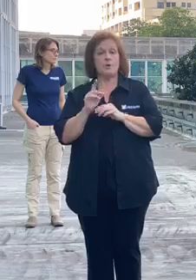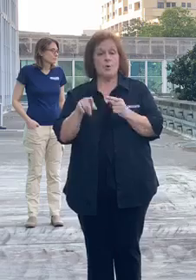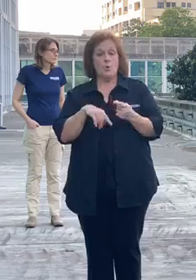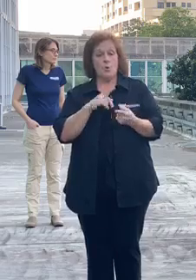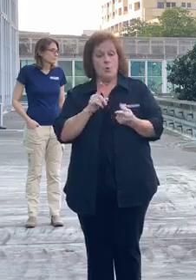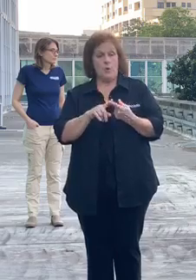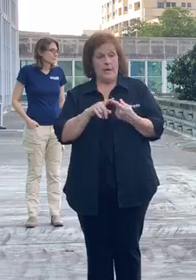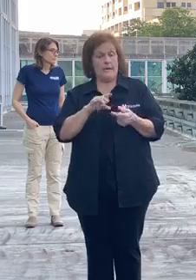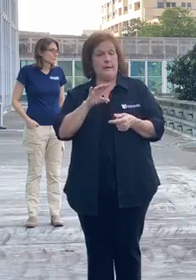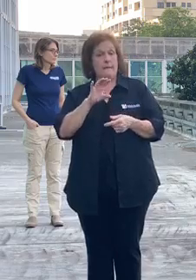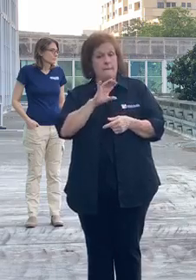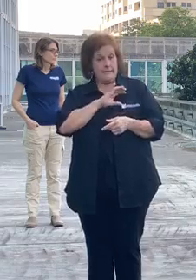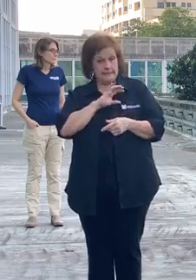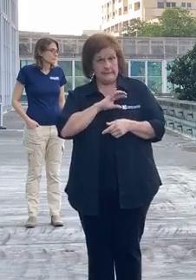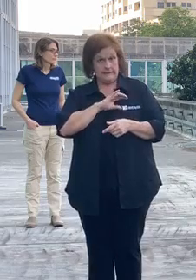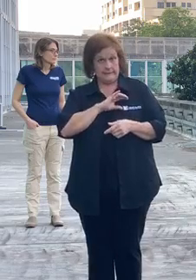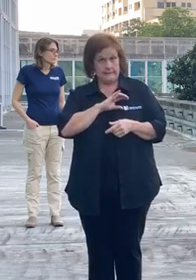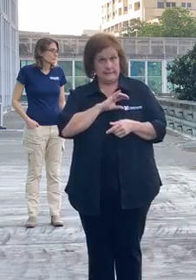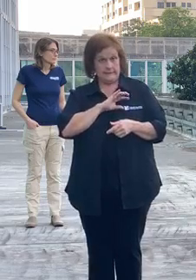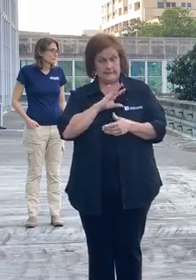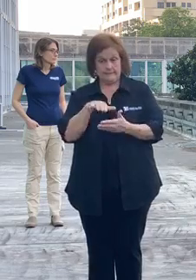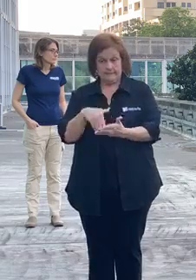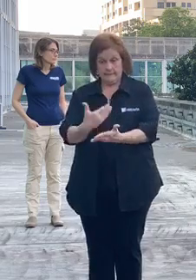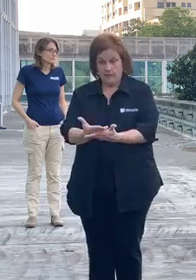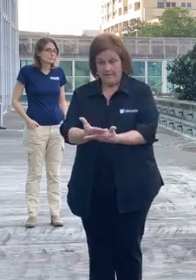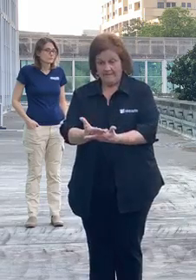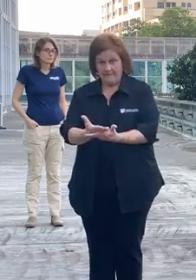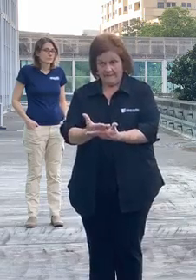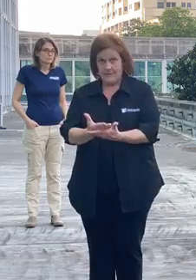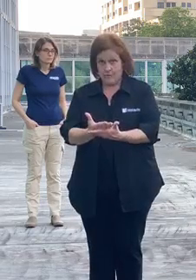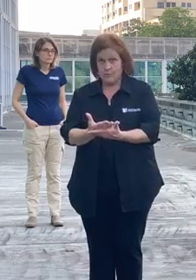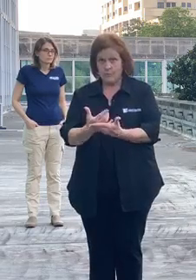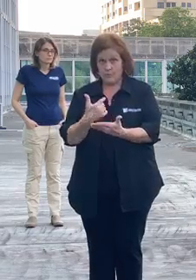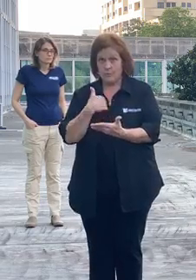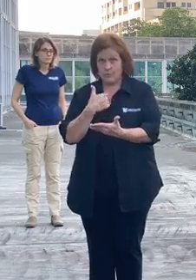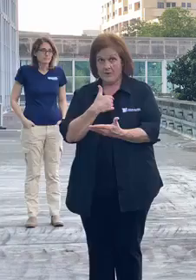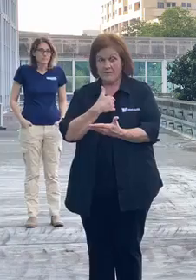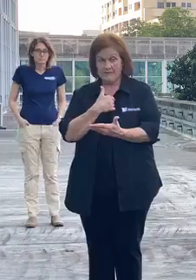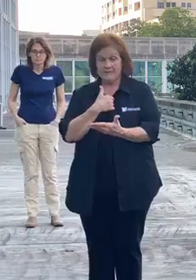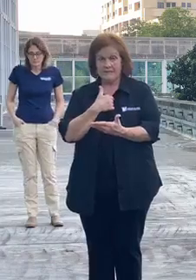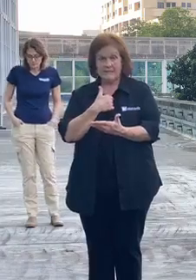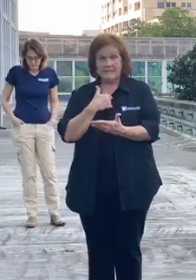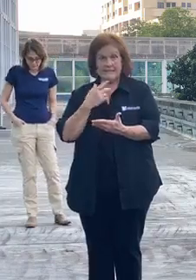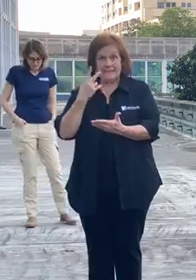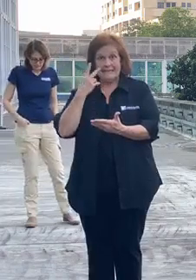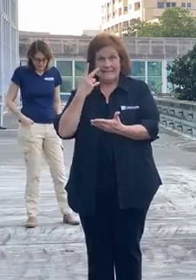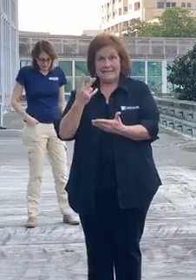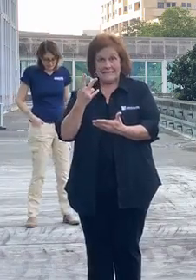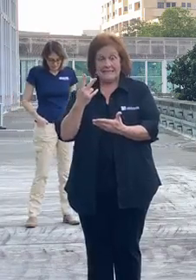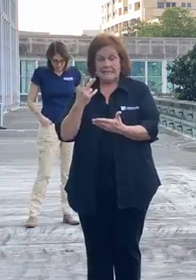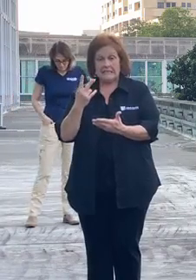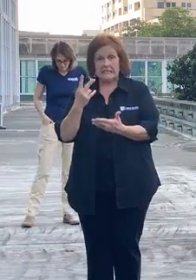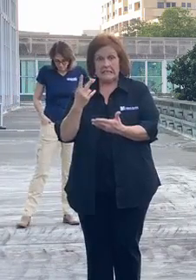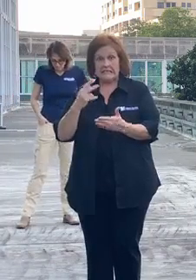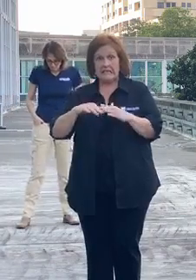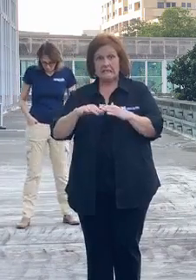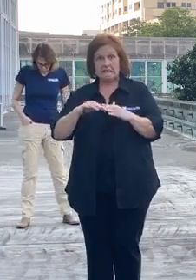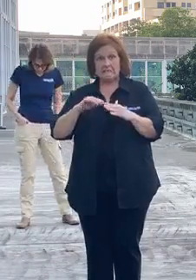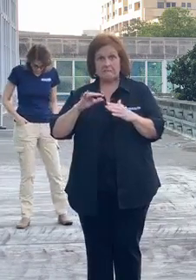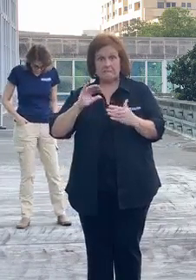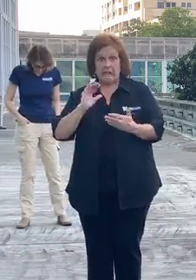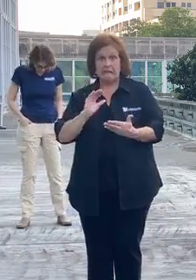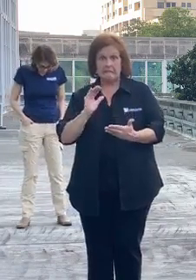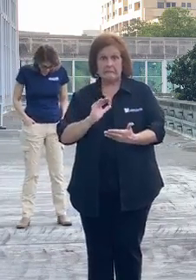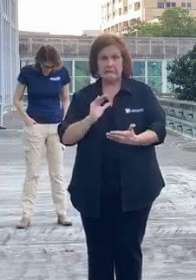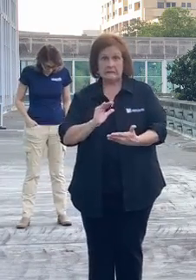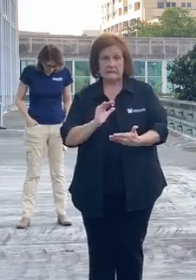when the police do have to respond, and we have seen numbers kind of going down, meaning in the